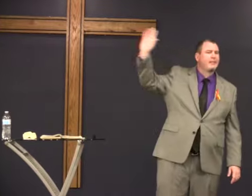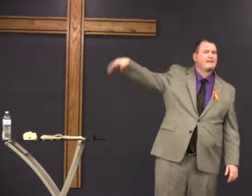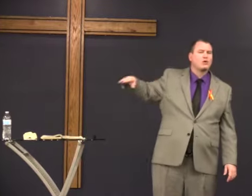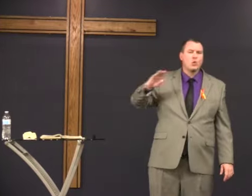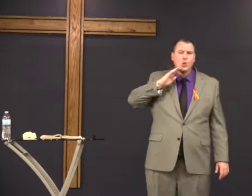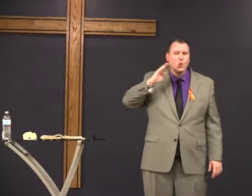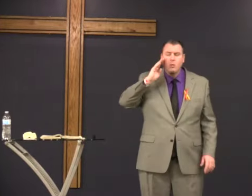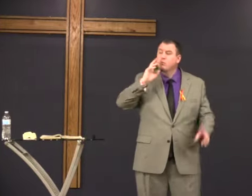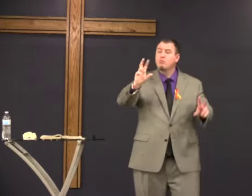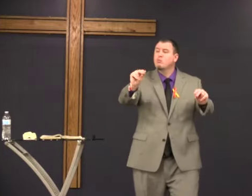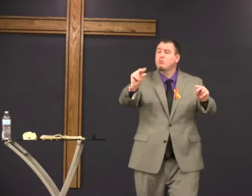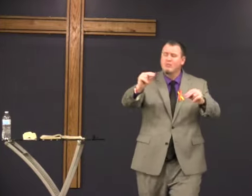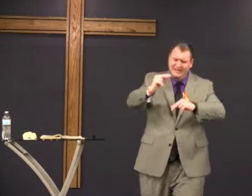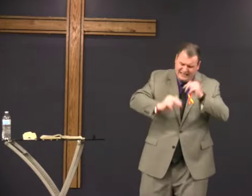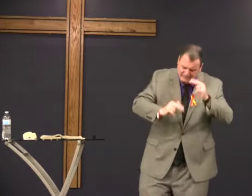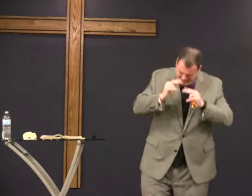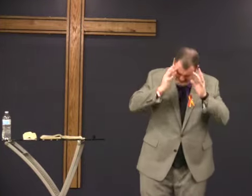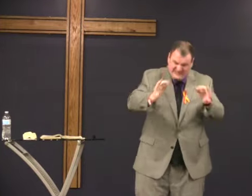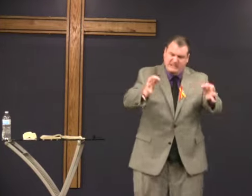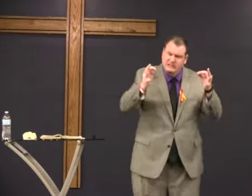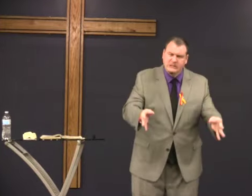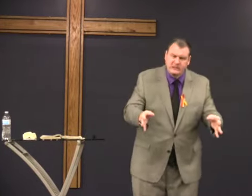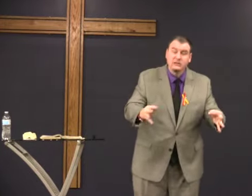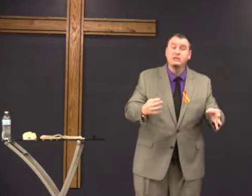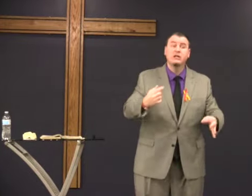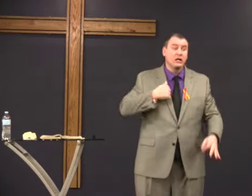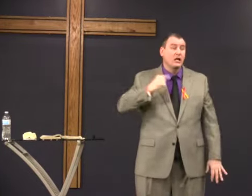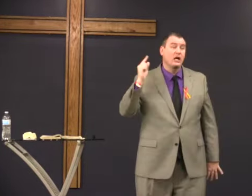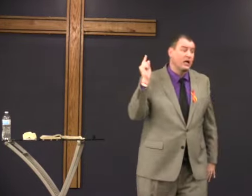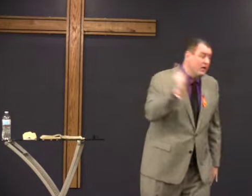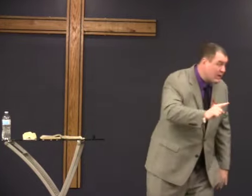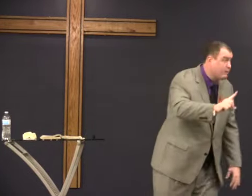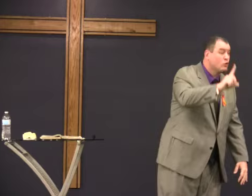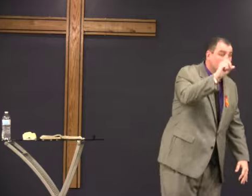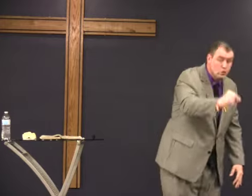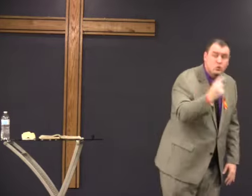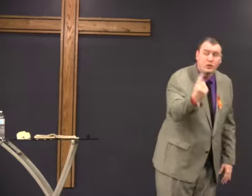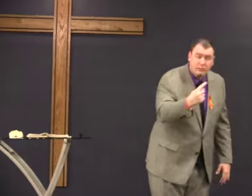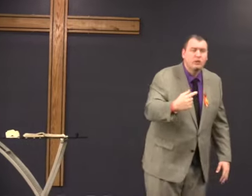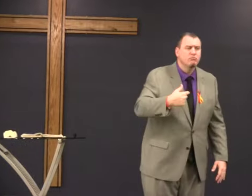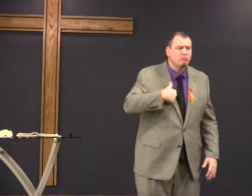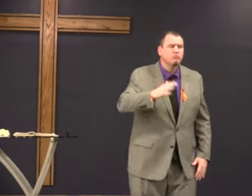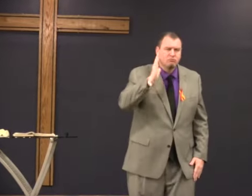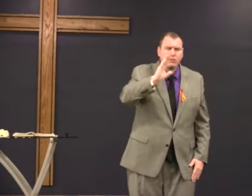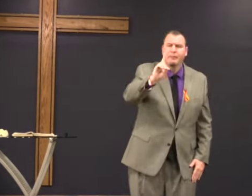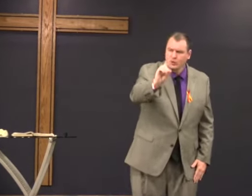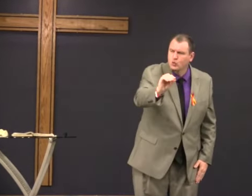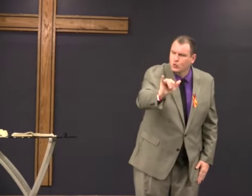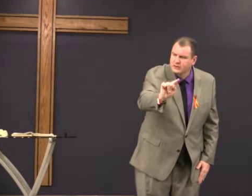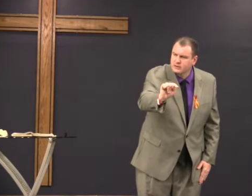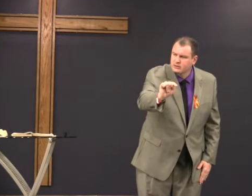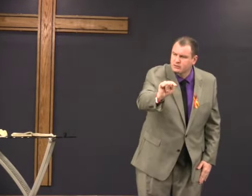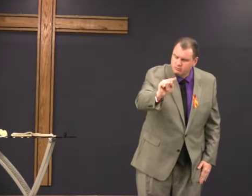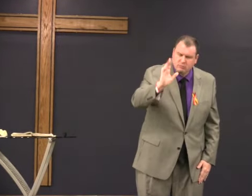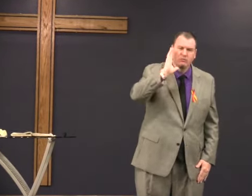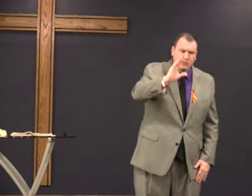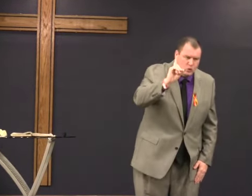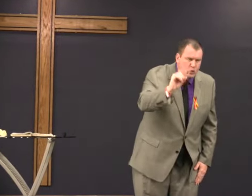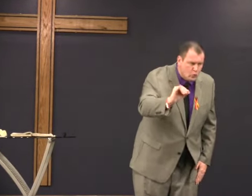level. I'm going home. But no, he was determined. He said, I came here to do something, and I'm going